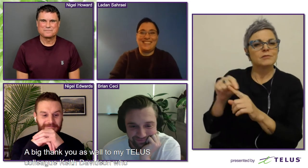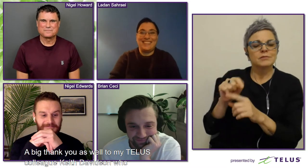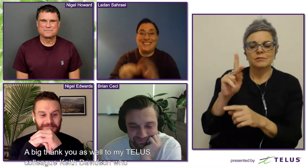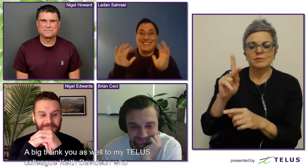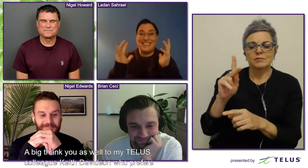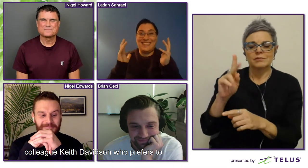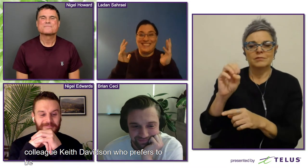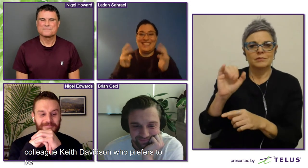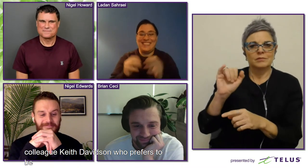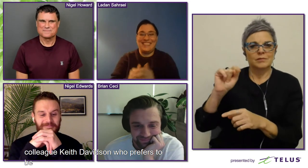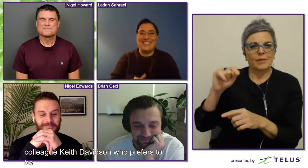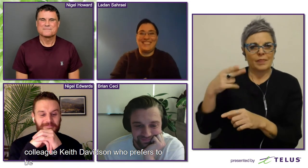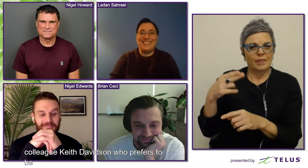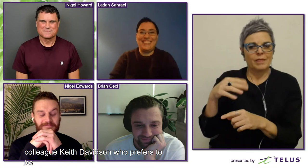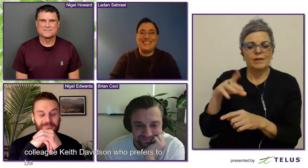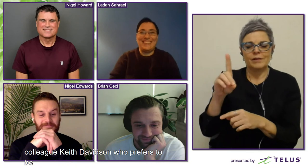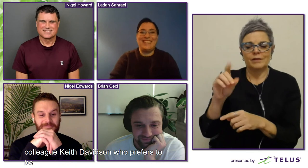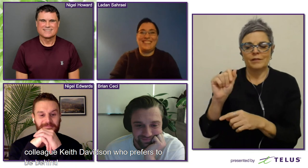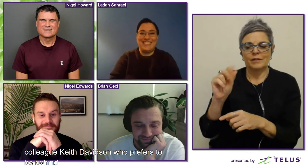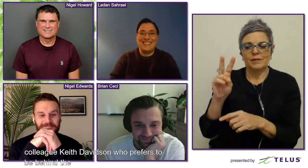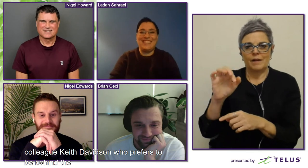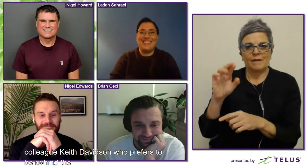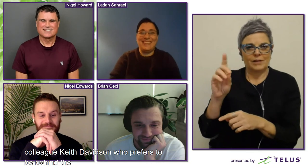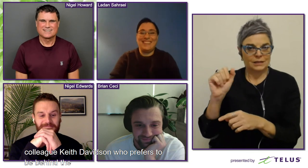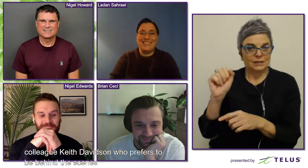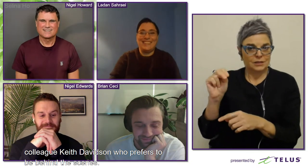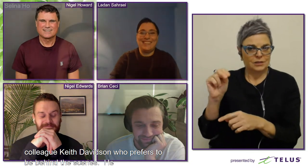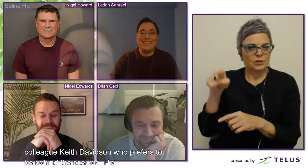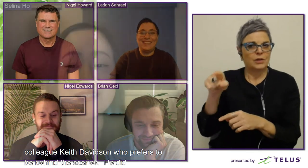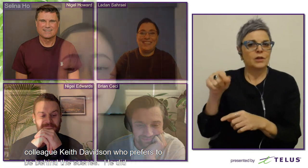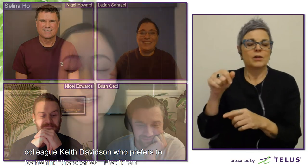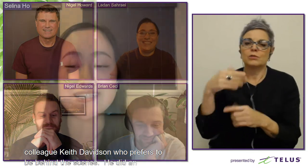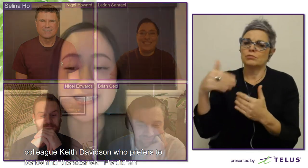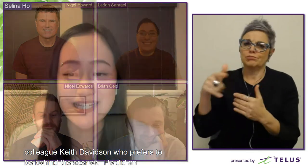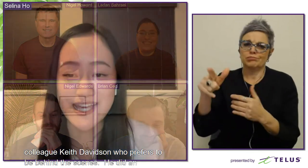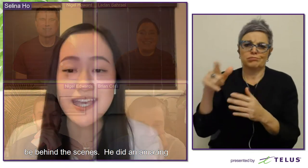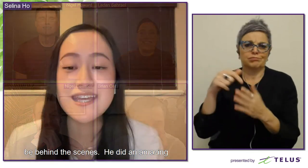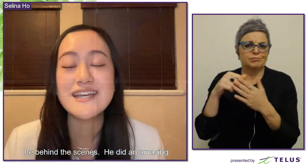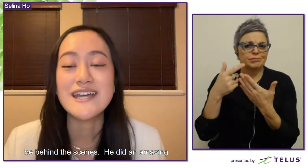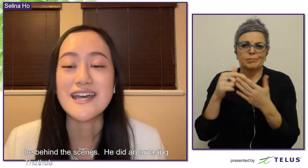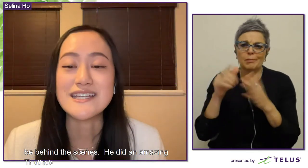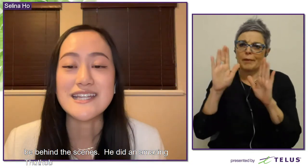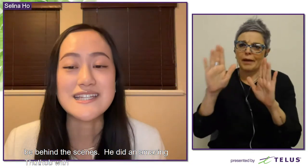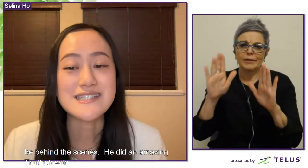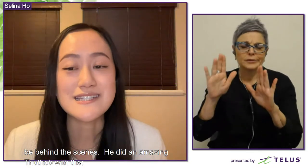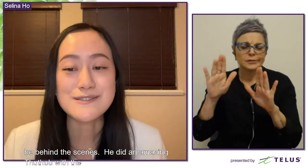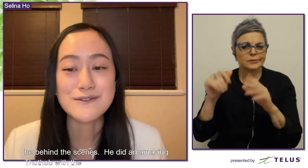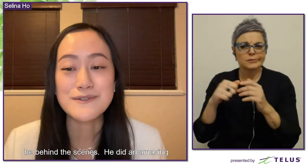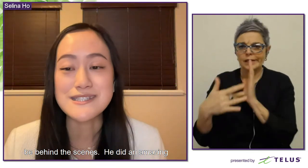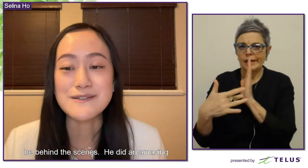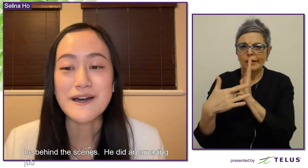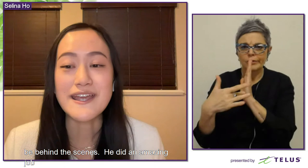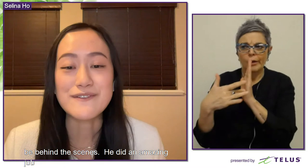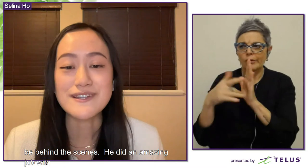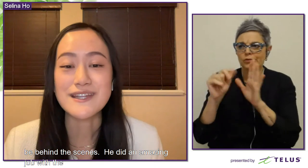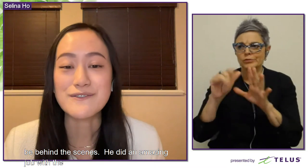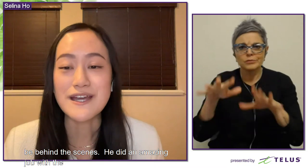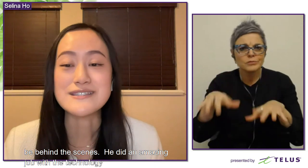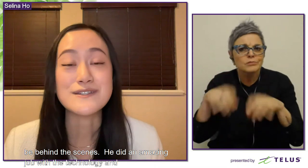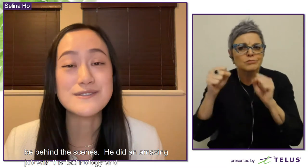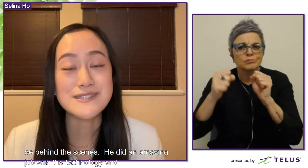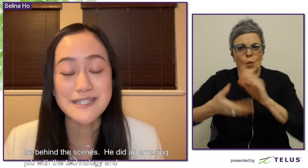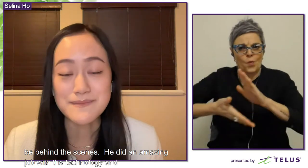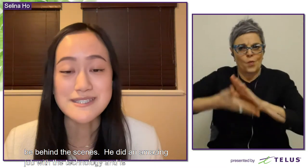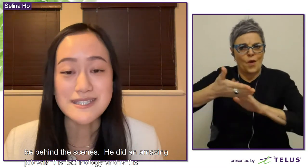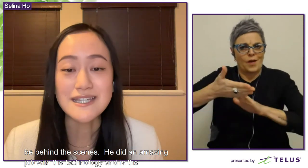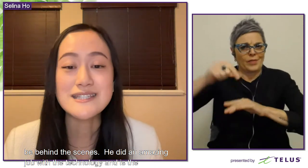he did an amazing job running all the technology for this event today. And he is the sole reason why everything